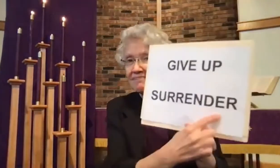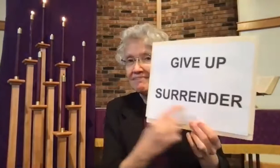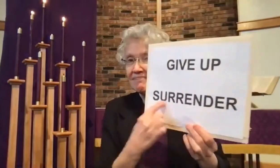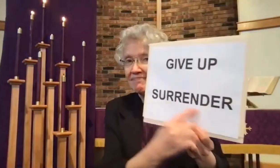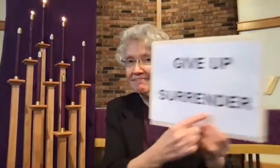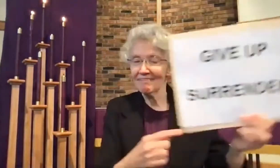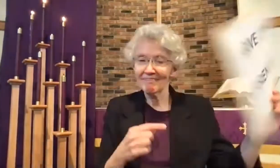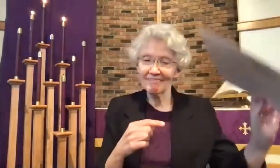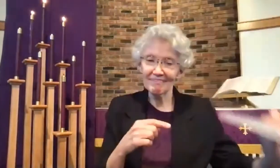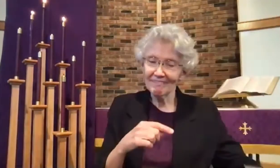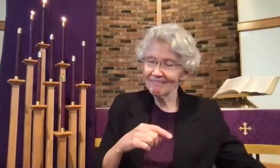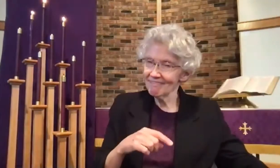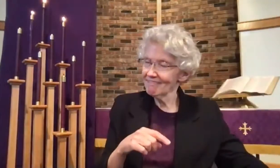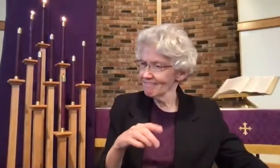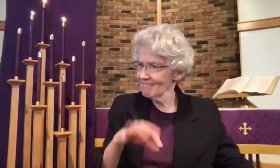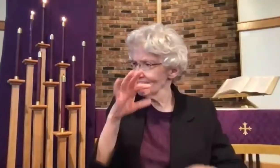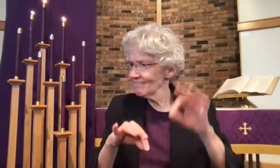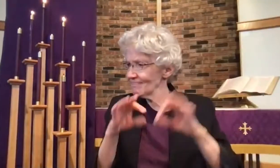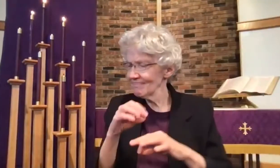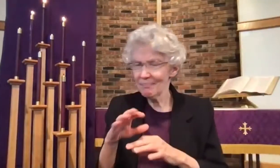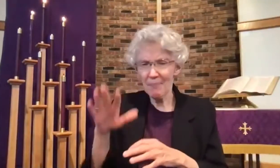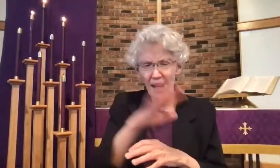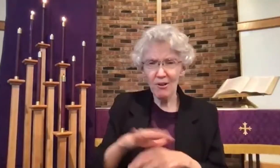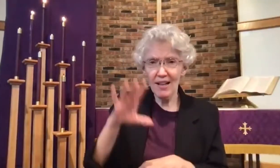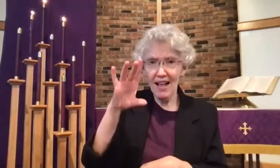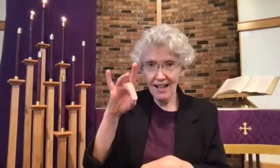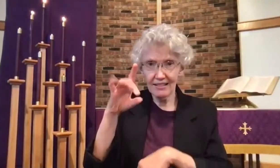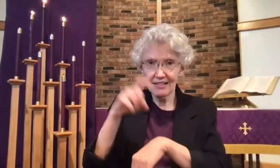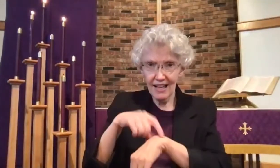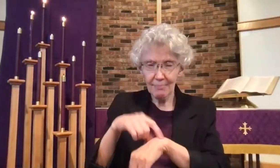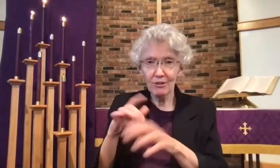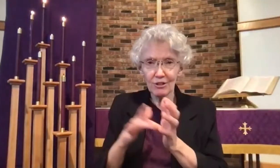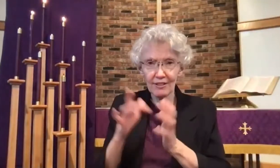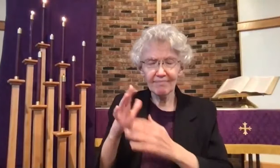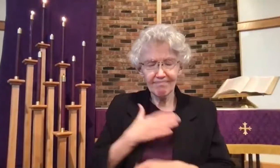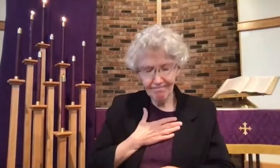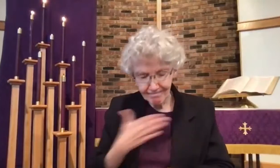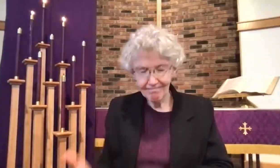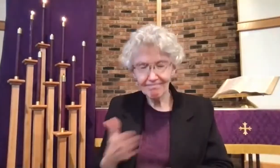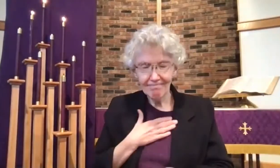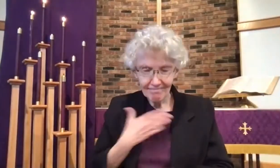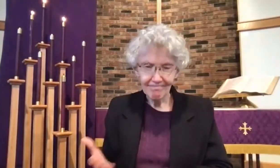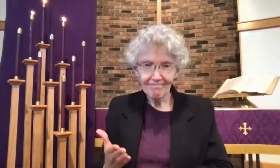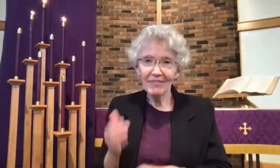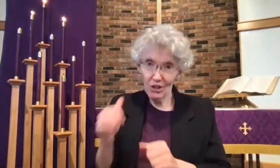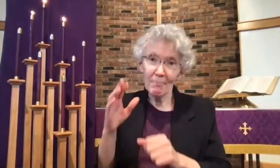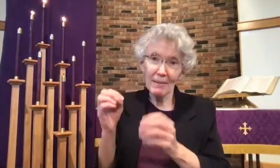found several examples and at least 8 instances where